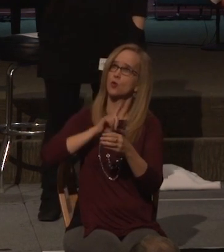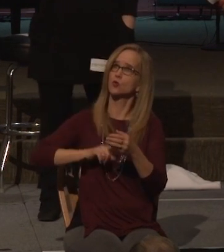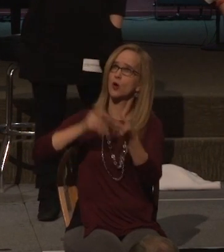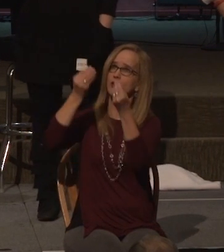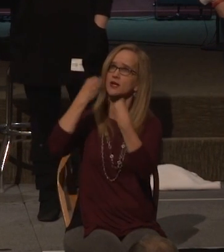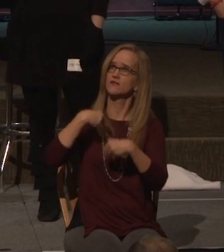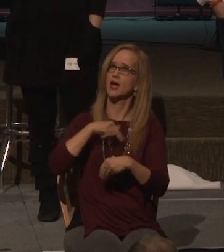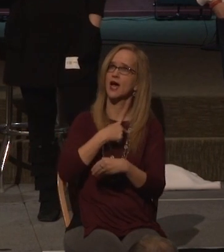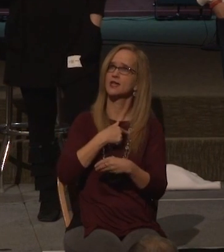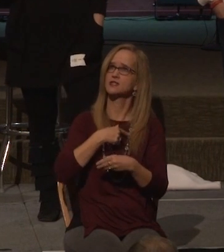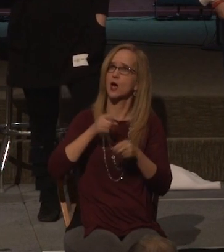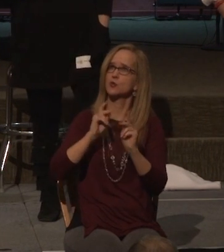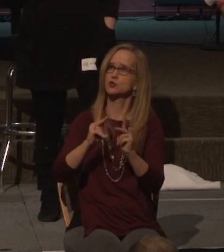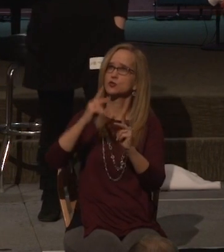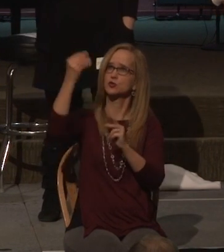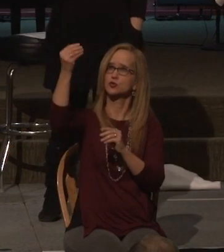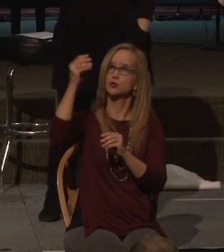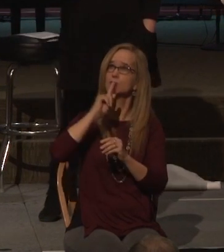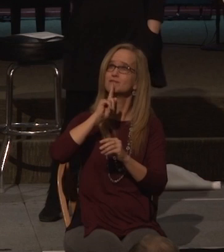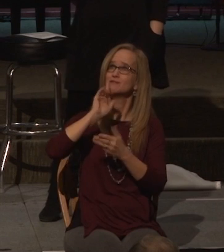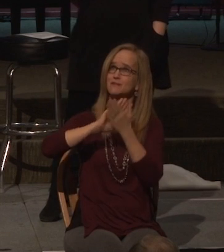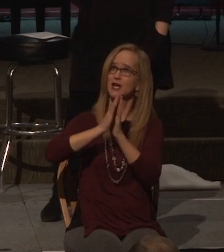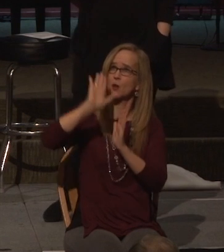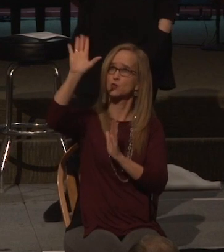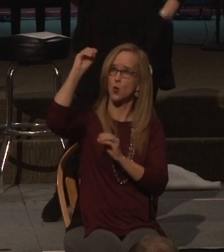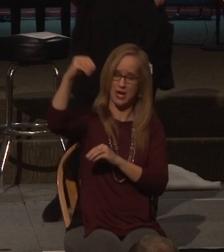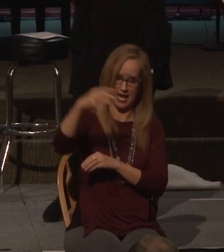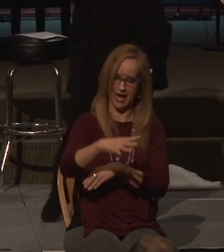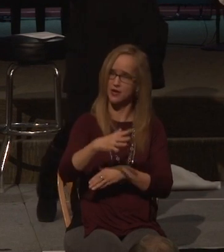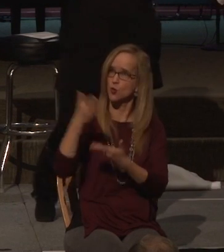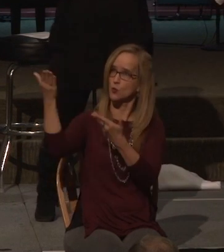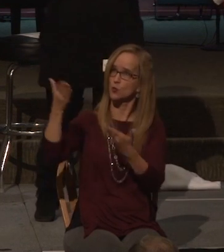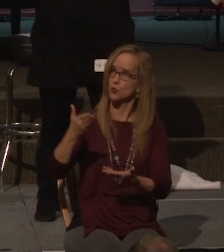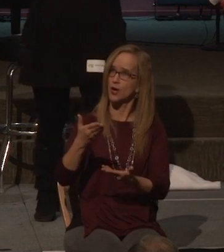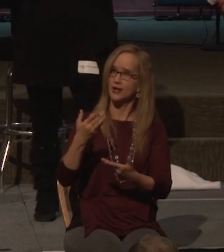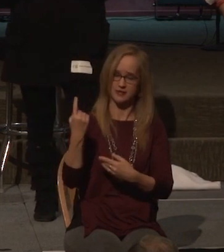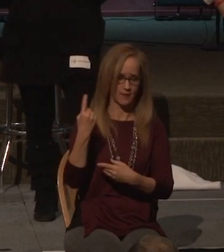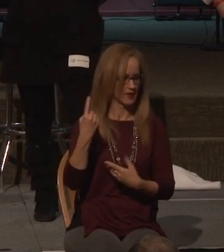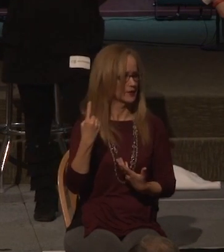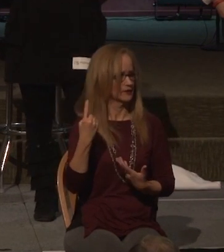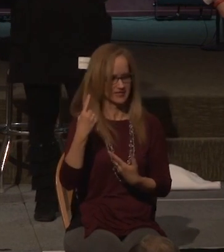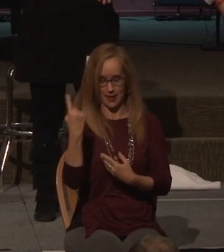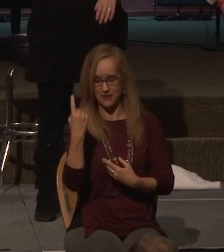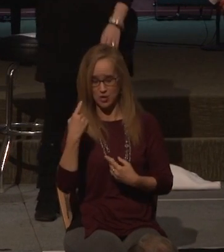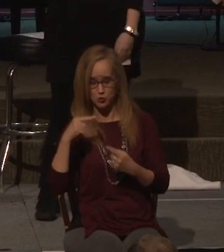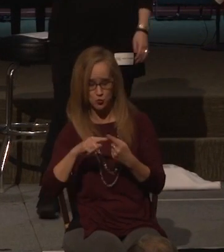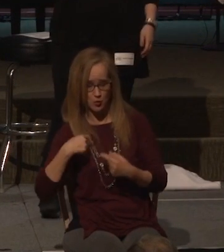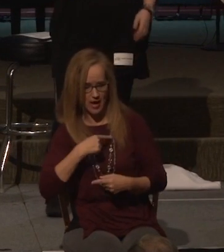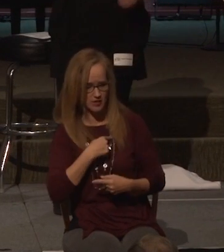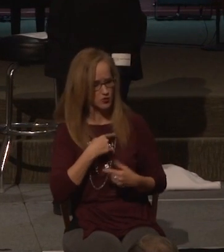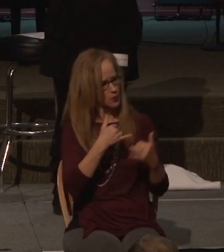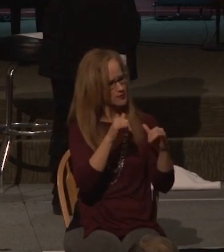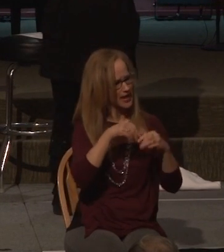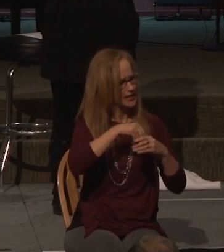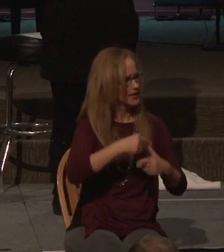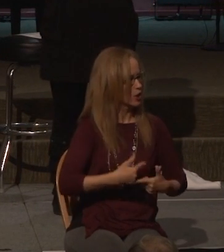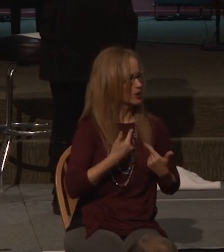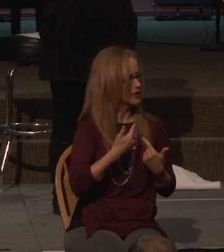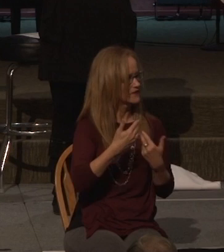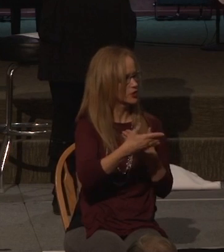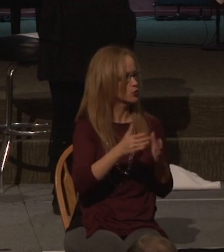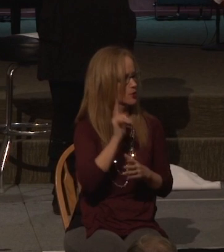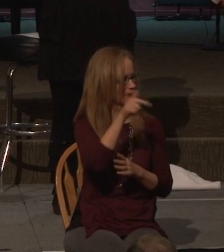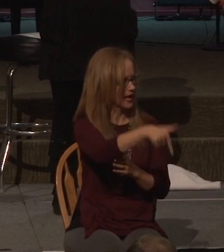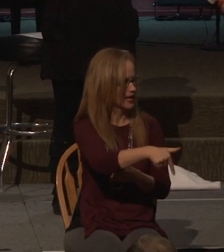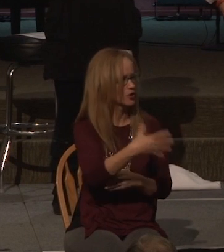be your light today, bring somebody to us. And so fast forward to that afternoon, and we're just playing in our living room and looking out the